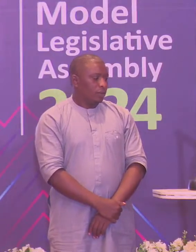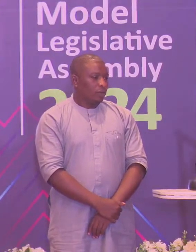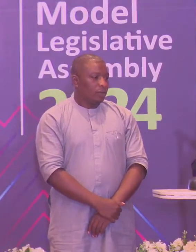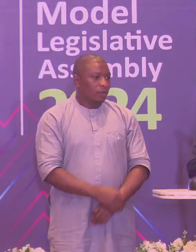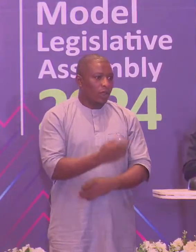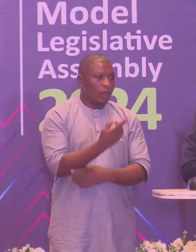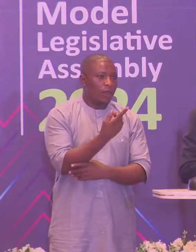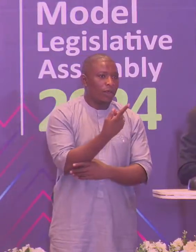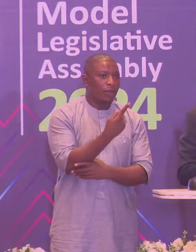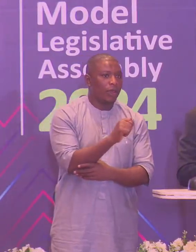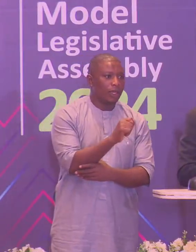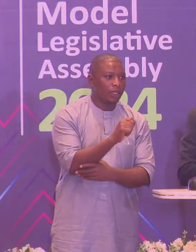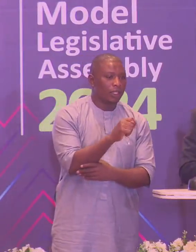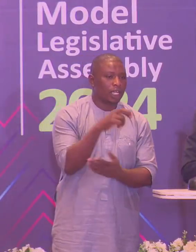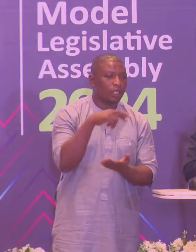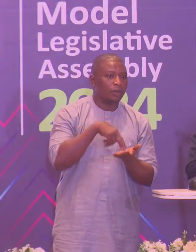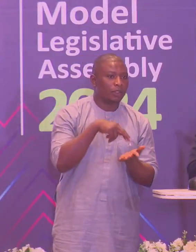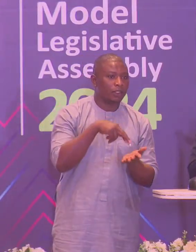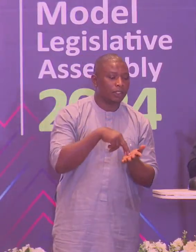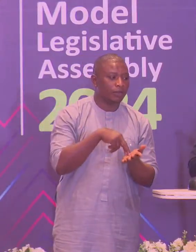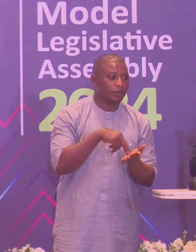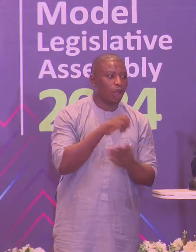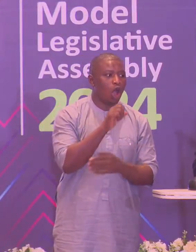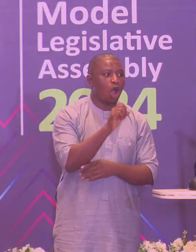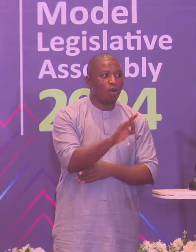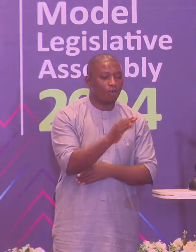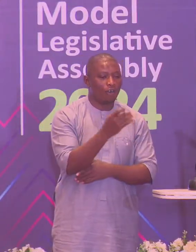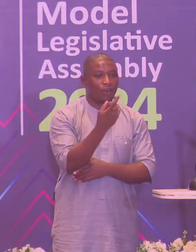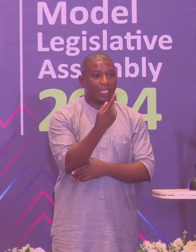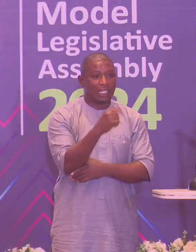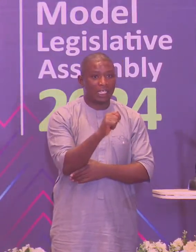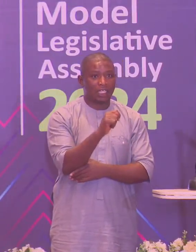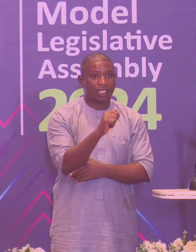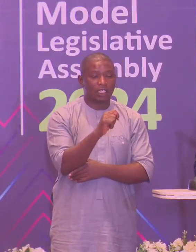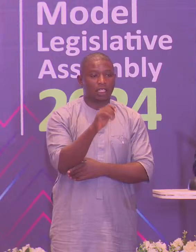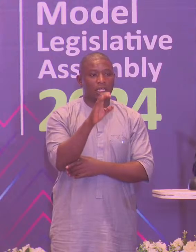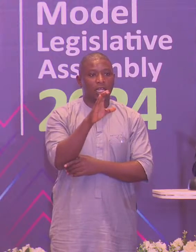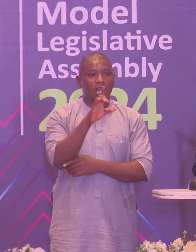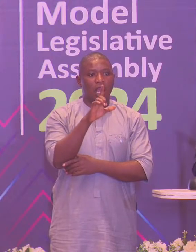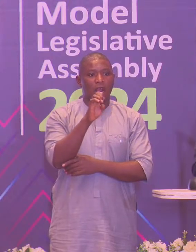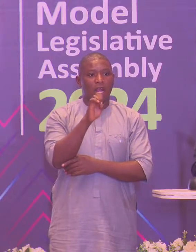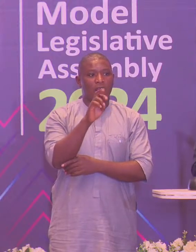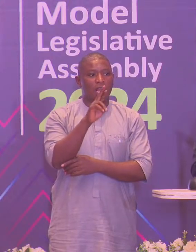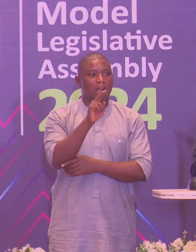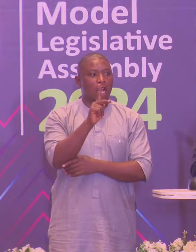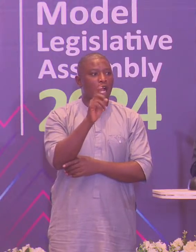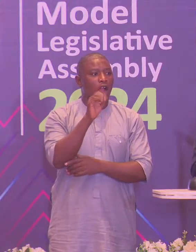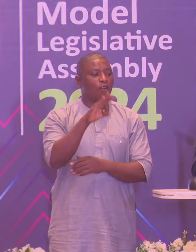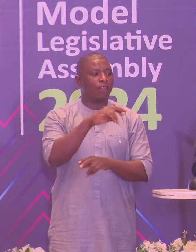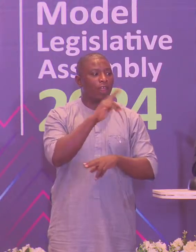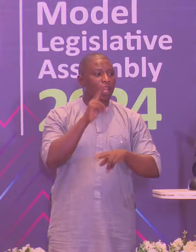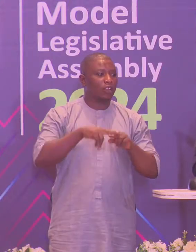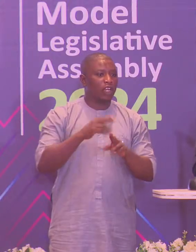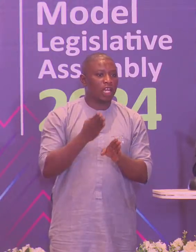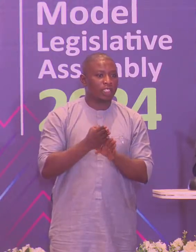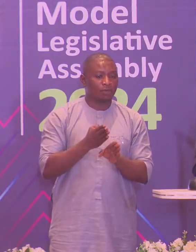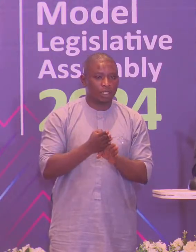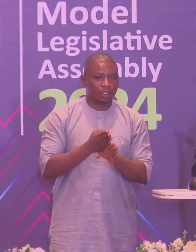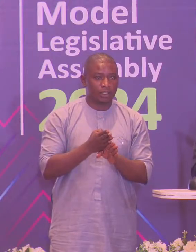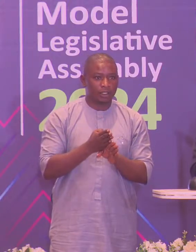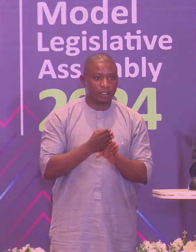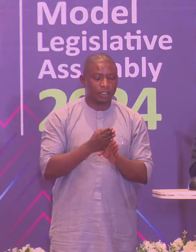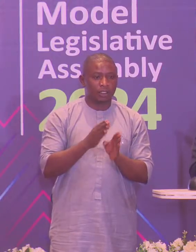The representative of the clerk of the National Assembly, Mr.